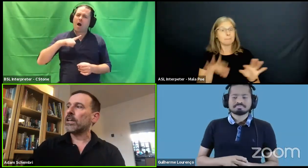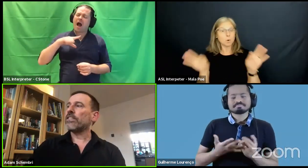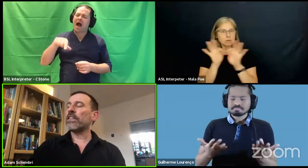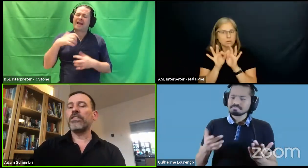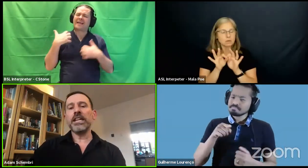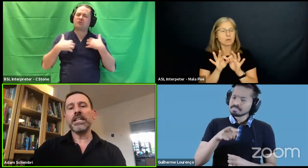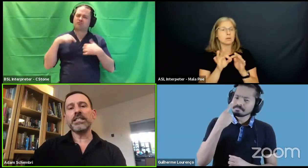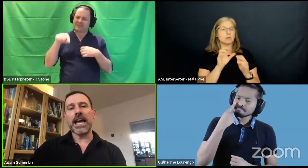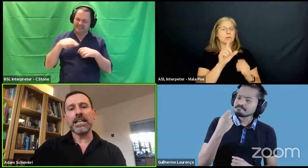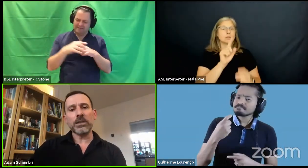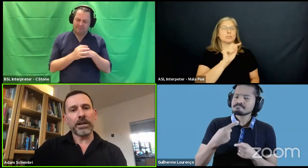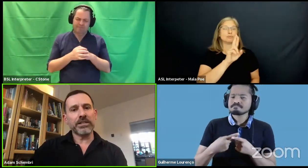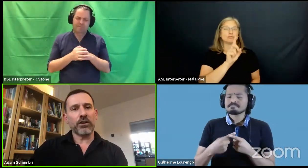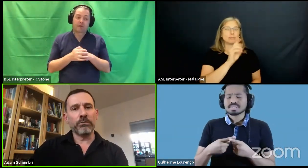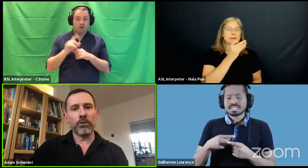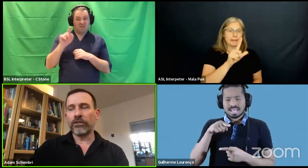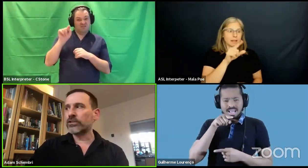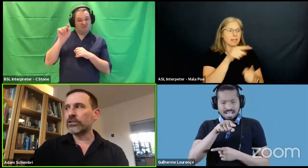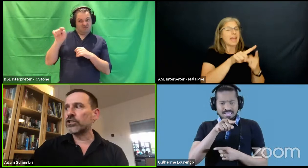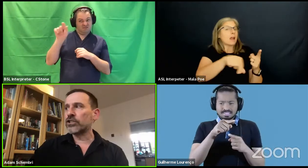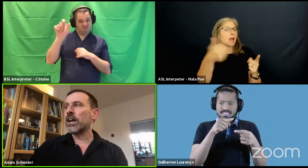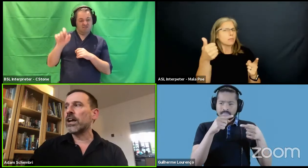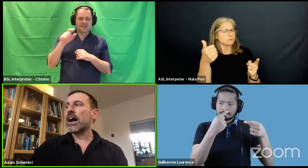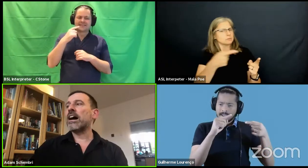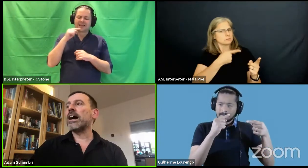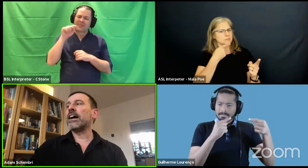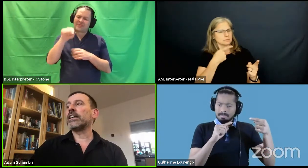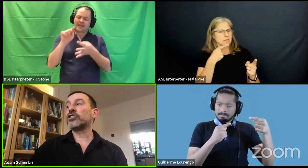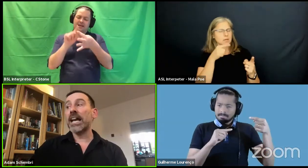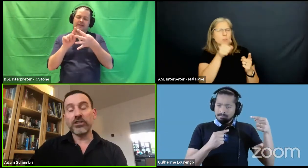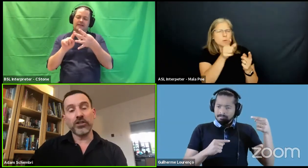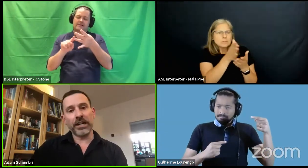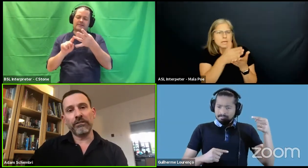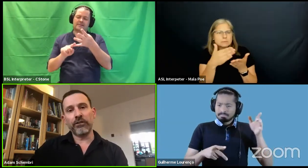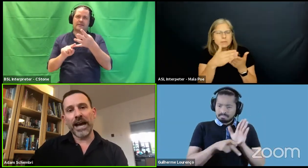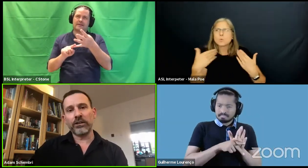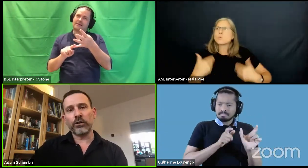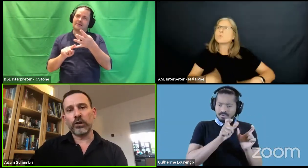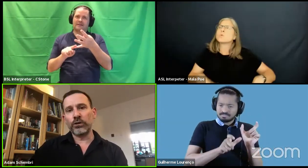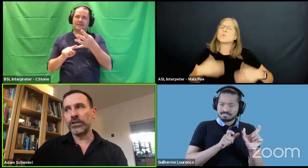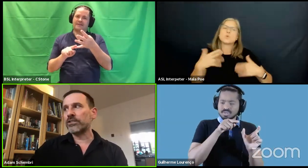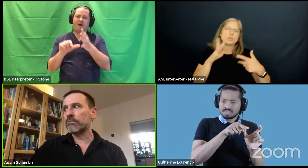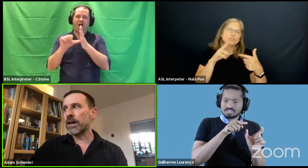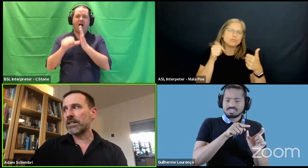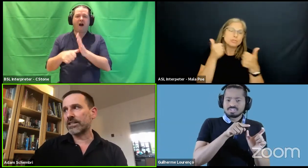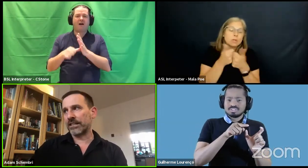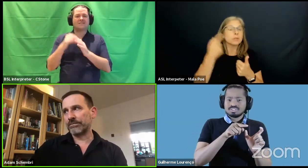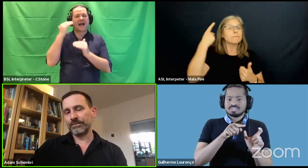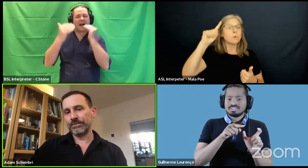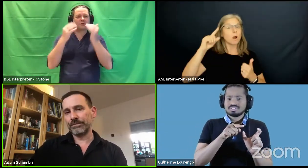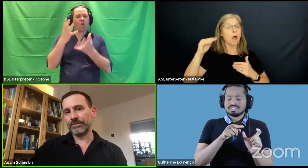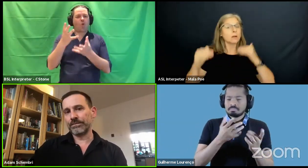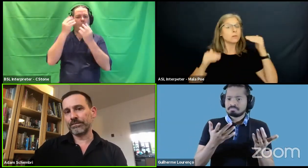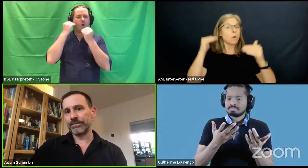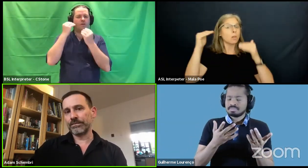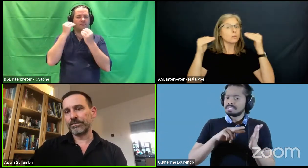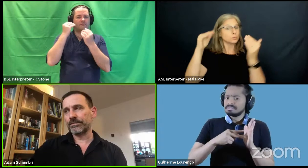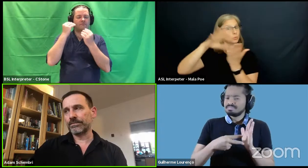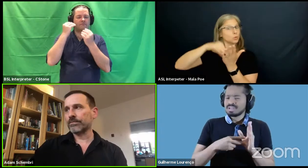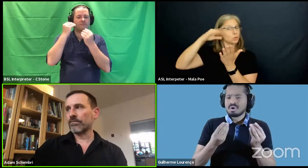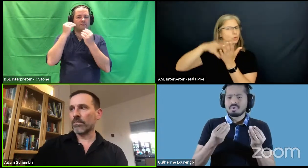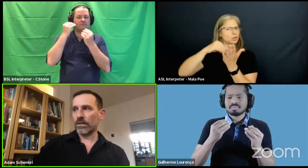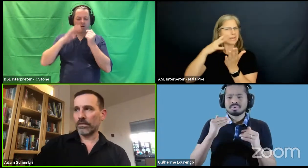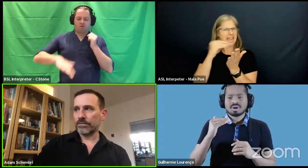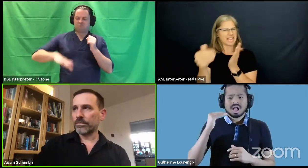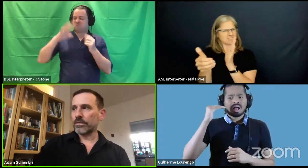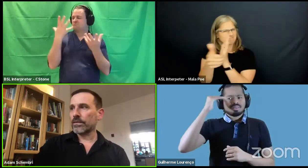claimed that these aspects of morphology are challenging for adult learners to master.